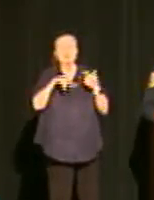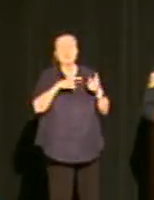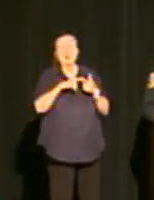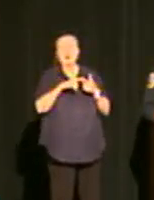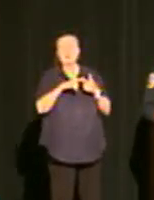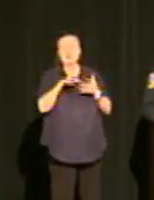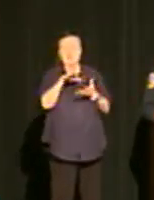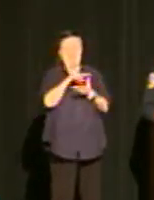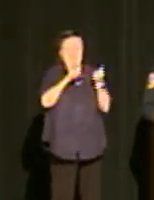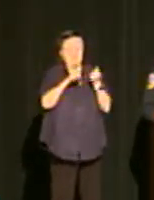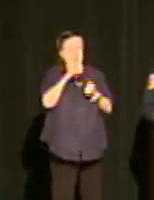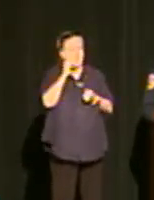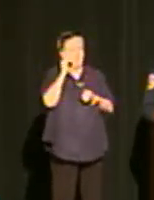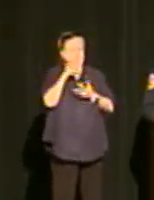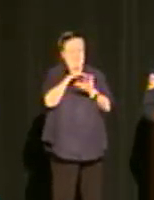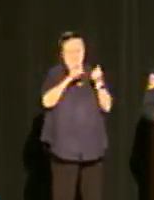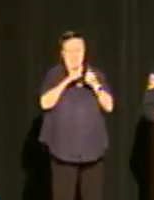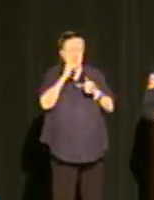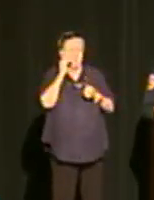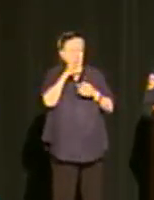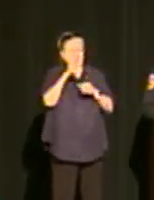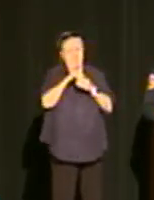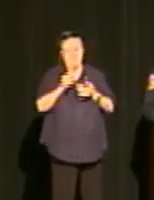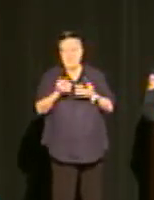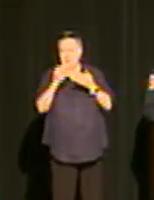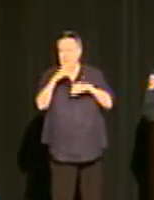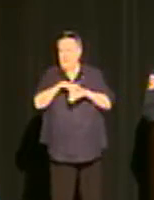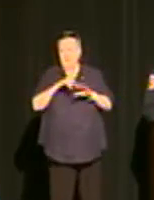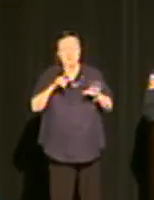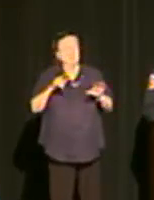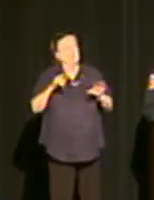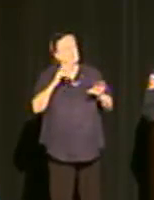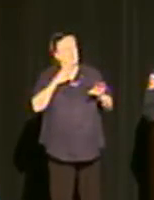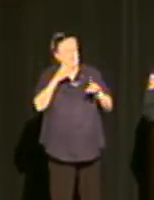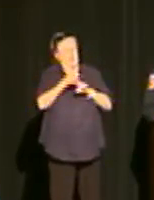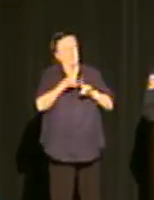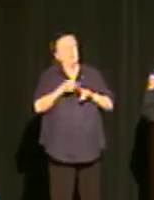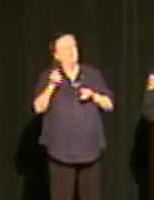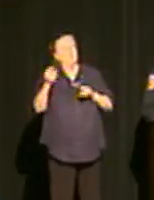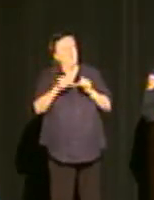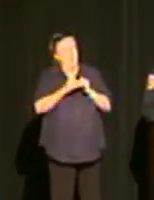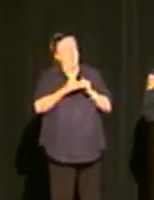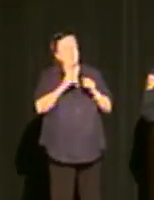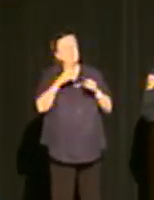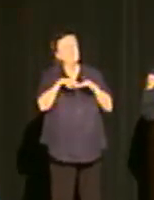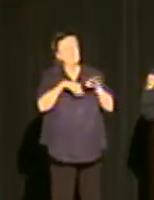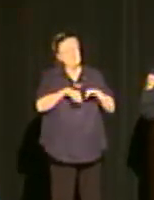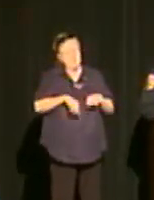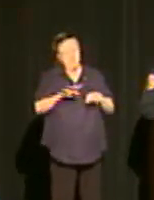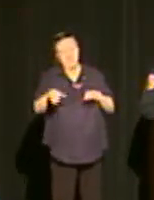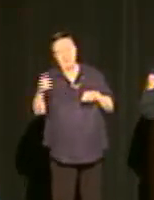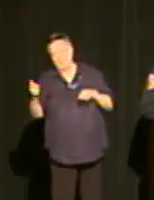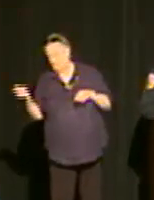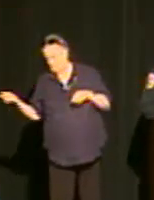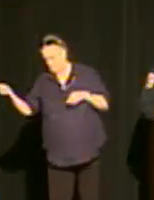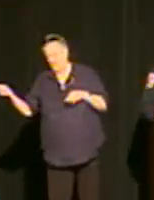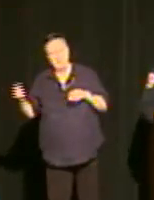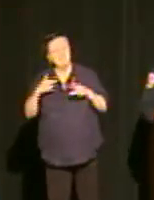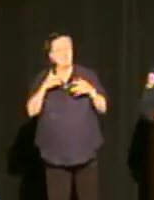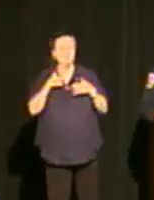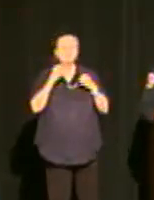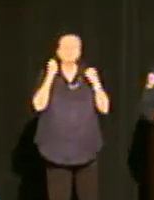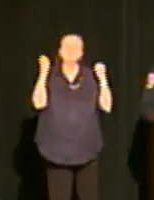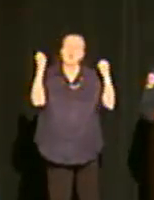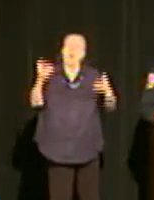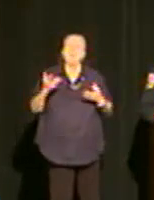the destroyed homes within the burn area, and we're going to get into that a little bit more with one of the other presenters. But we have so